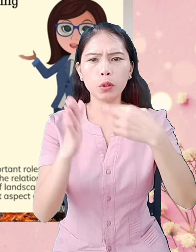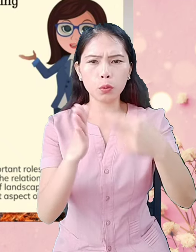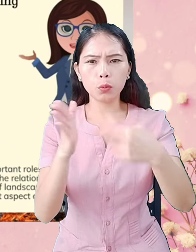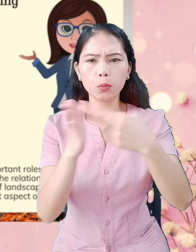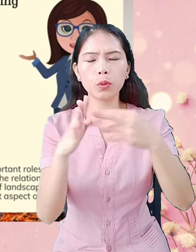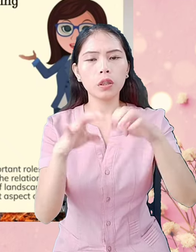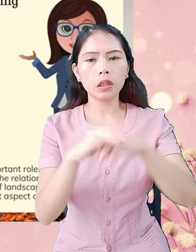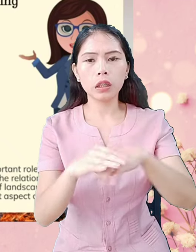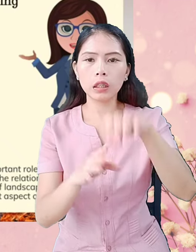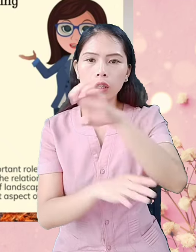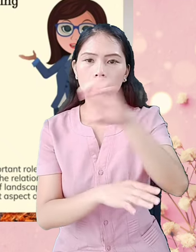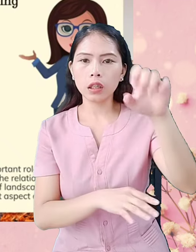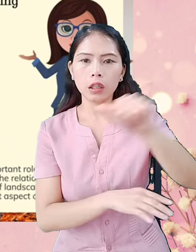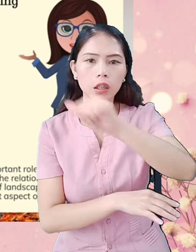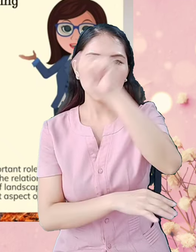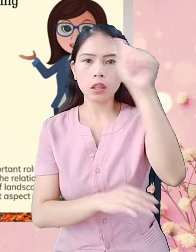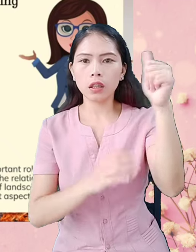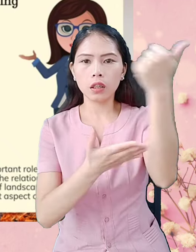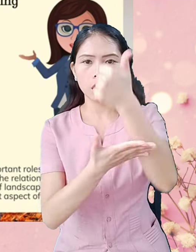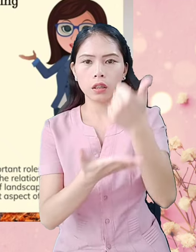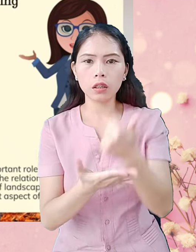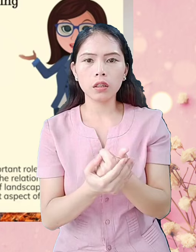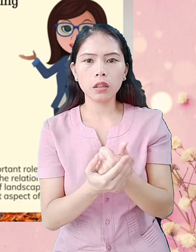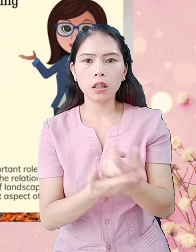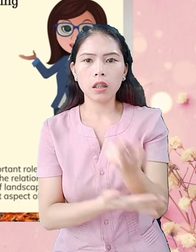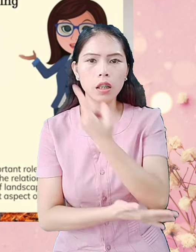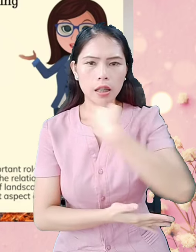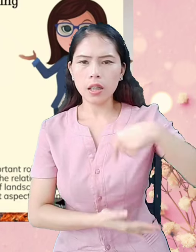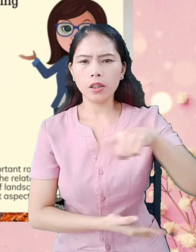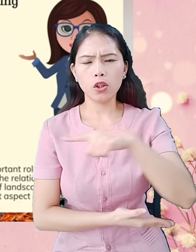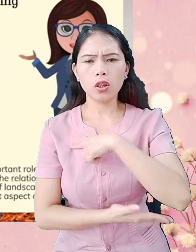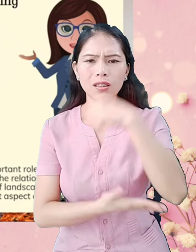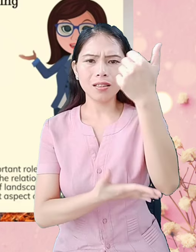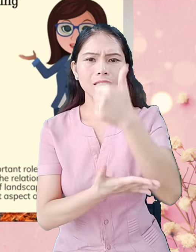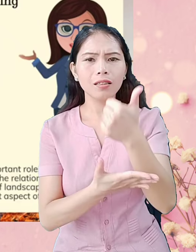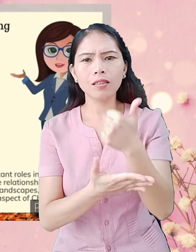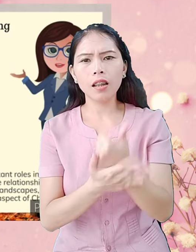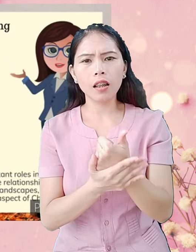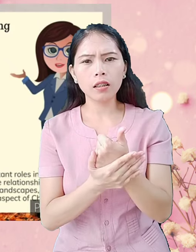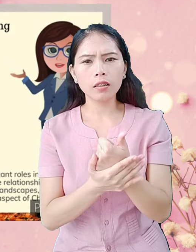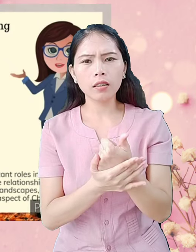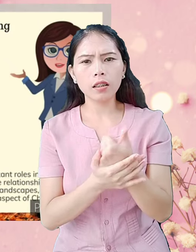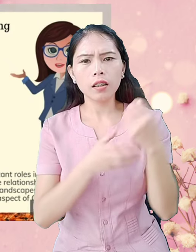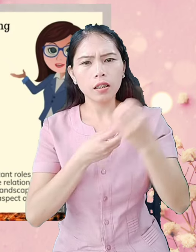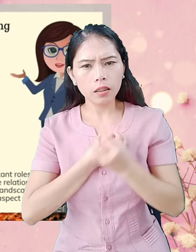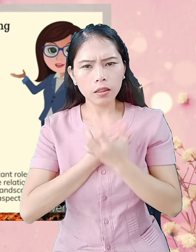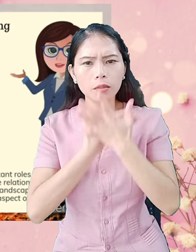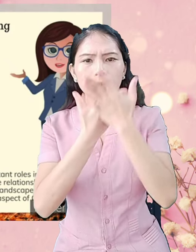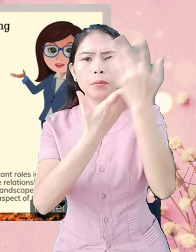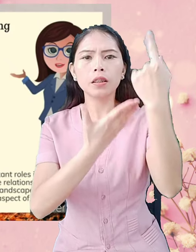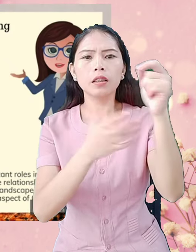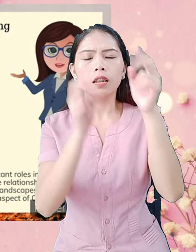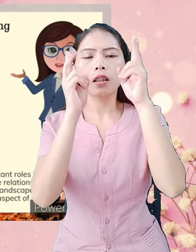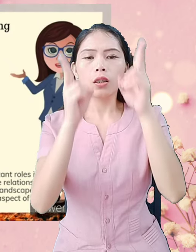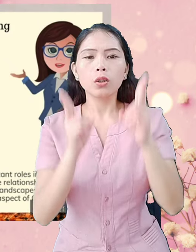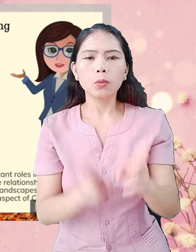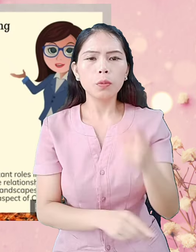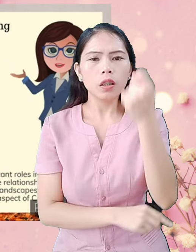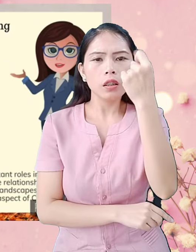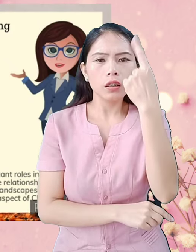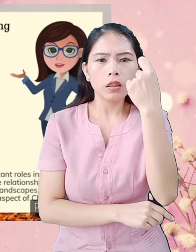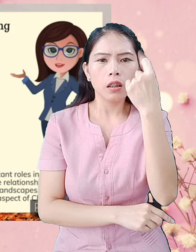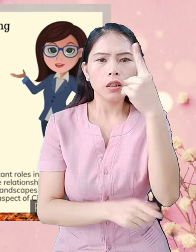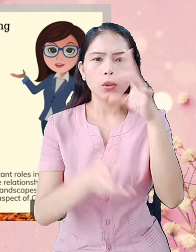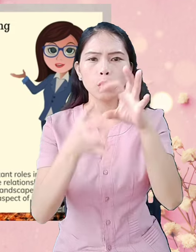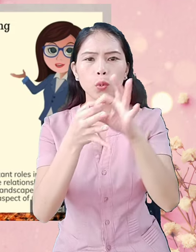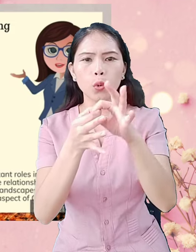play the important roles of East Asian arts. Chinese arts expresses